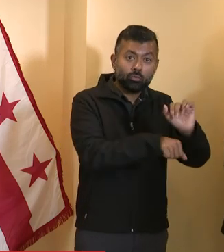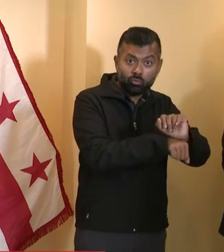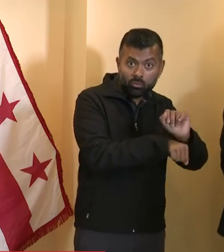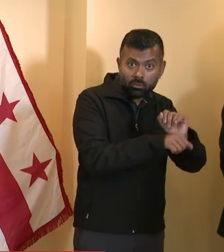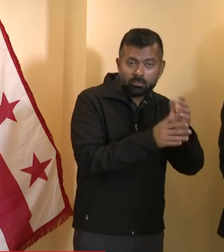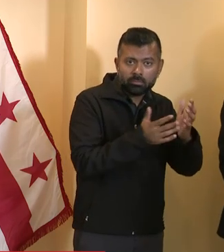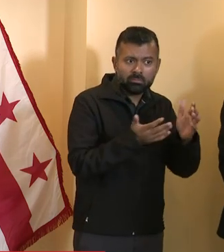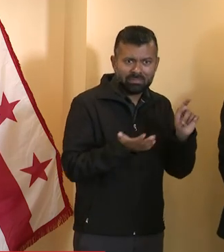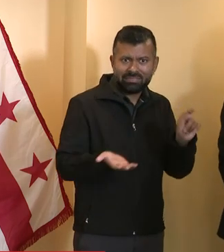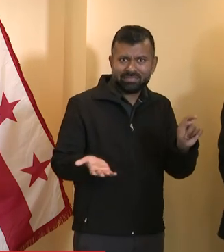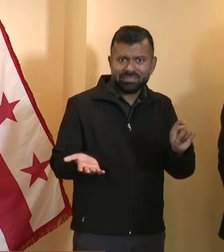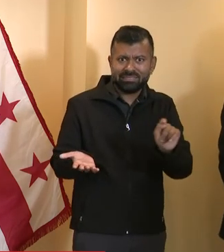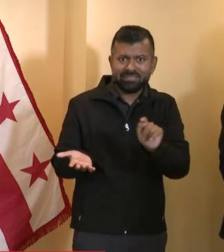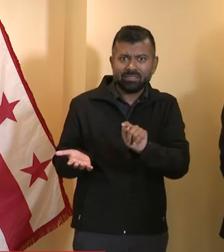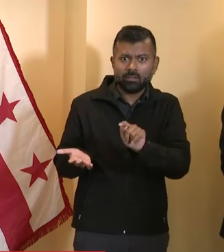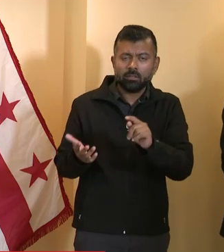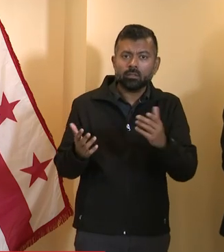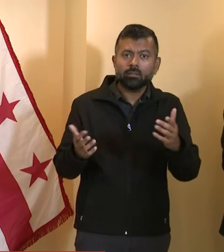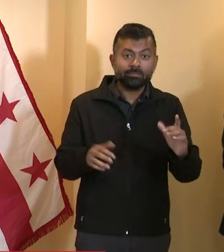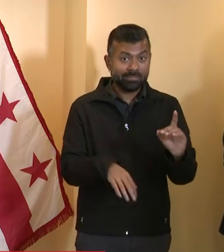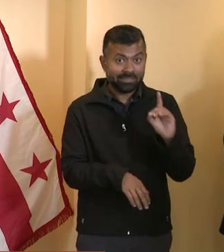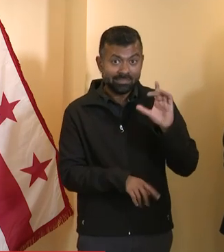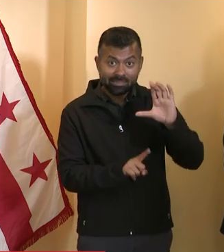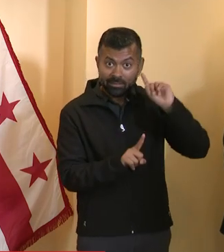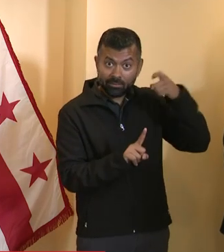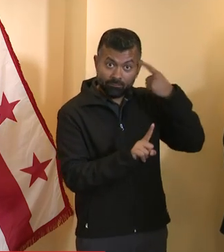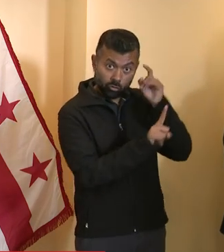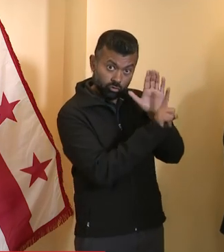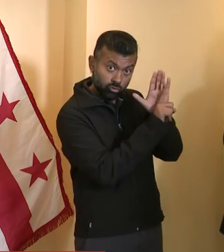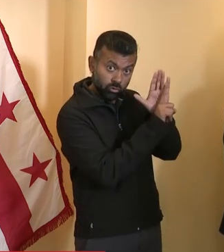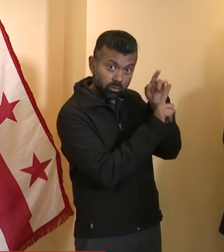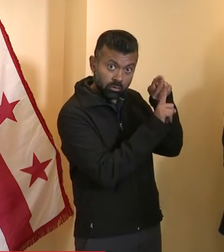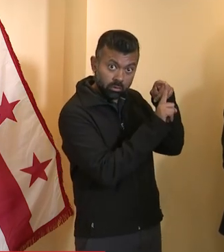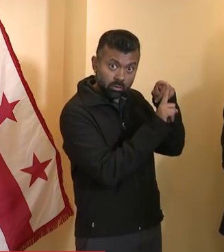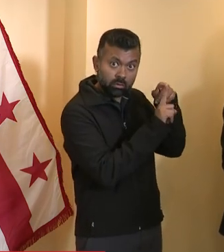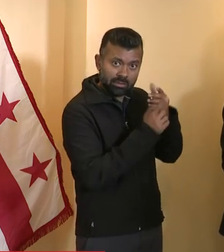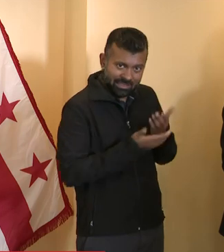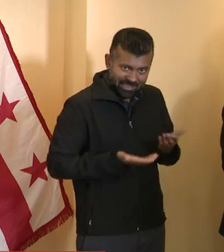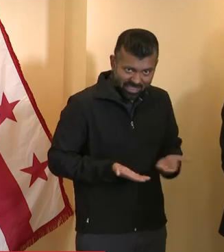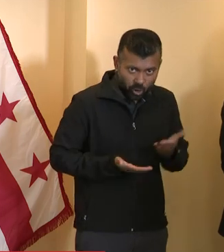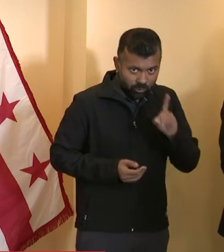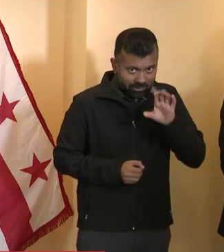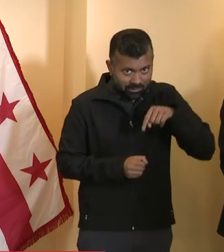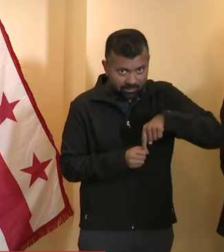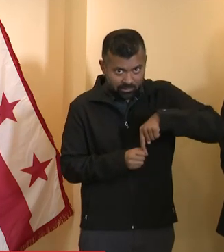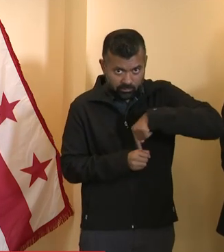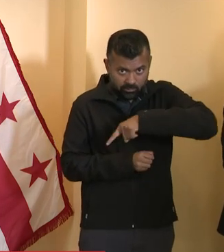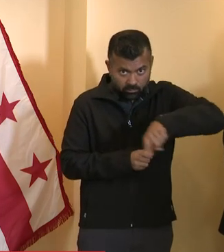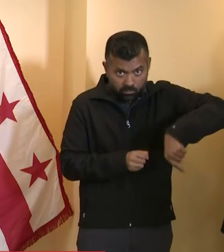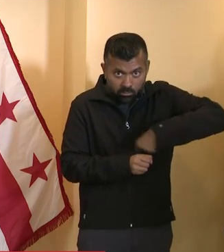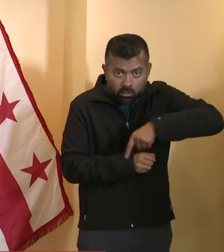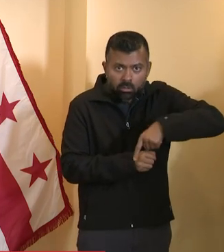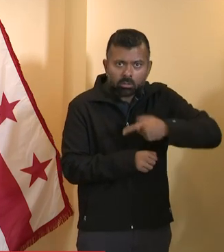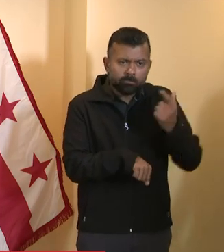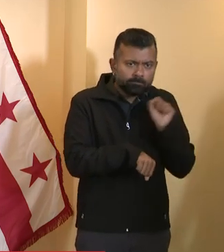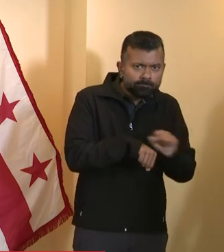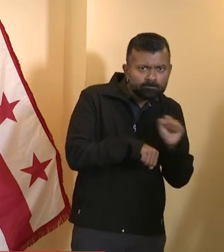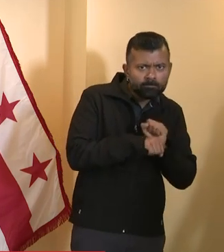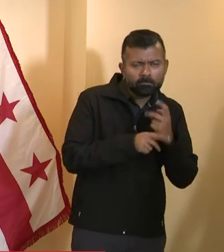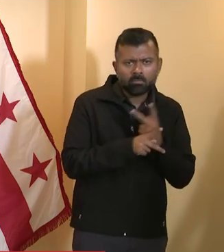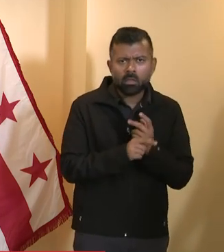the number of jobs they have in the National Capital Region for a number of years. So we have been investing